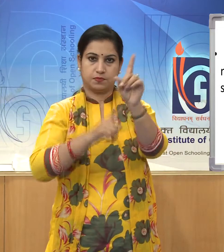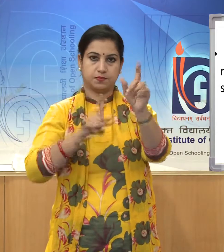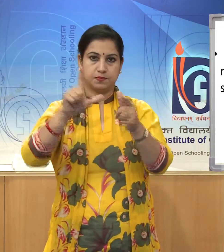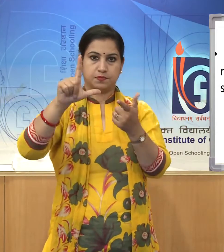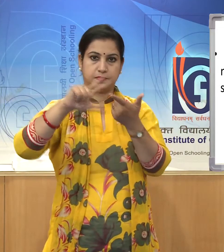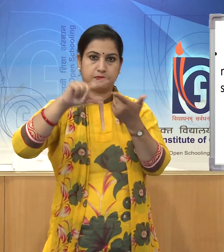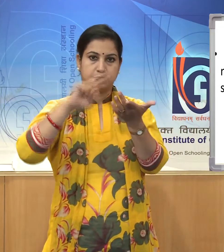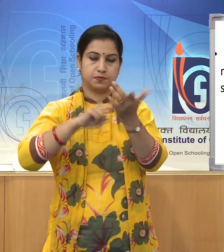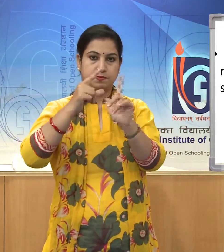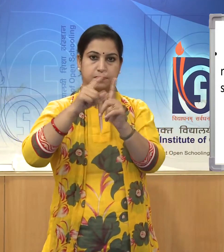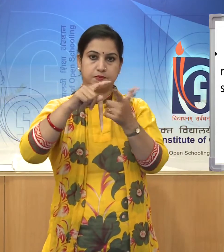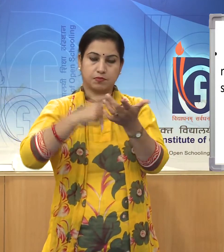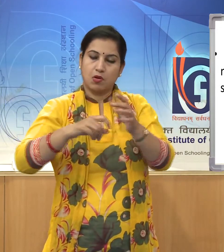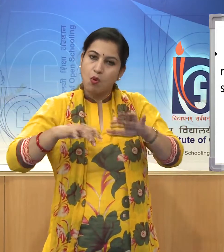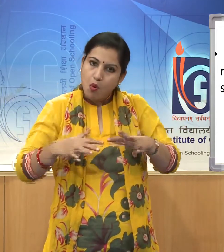or sphere.